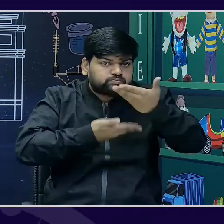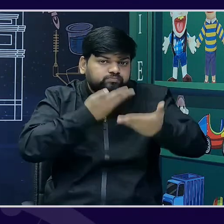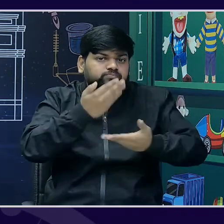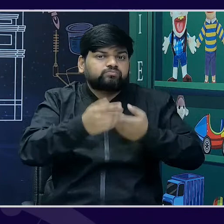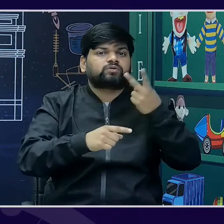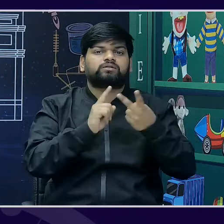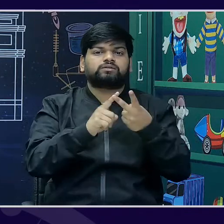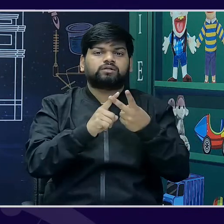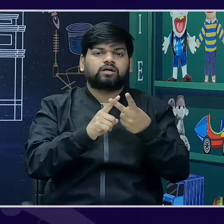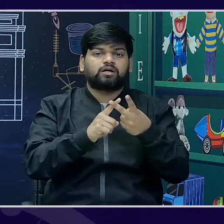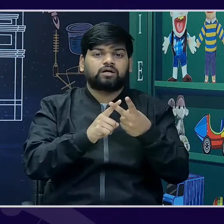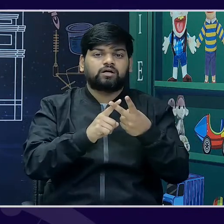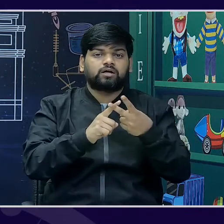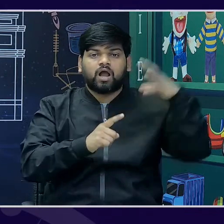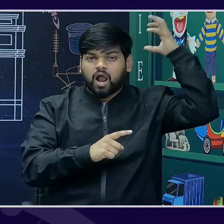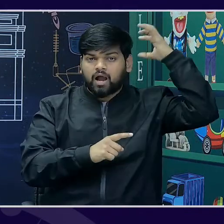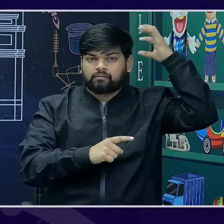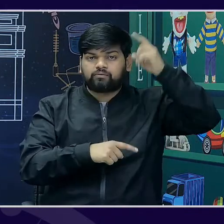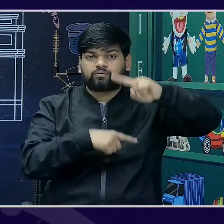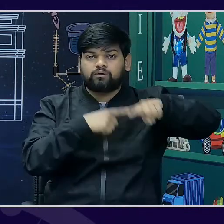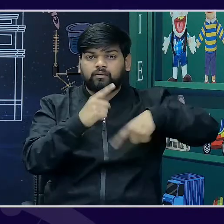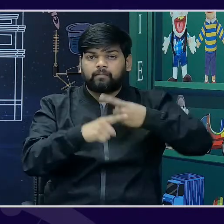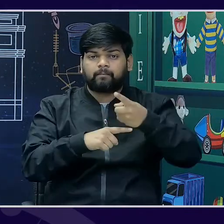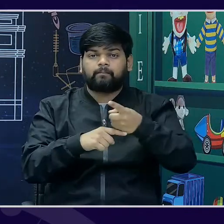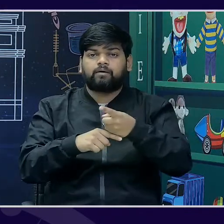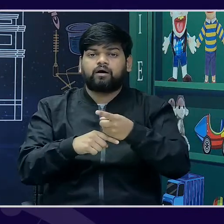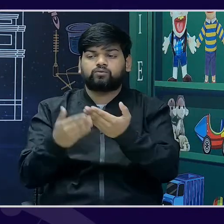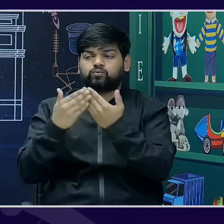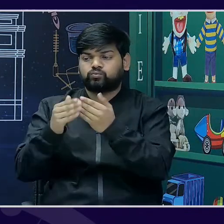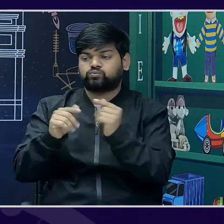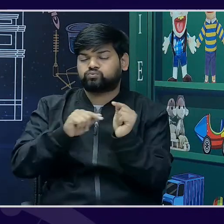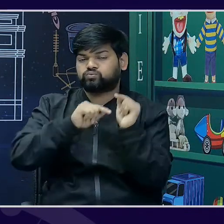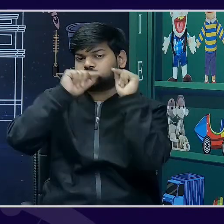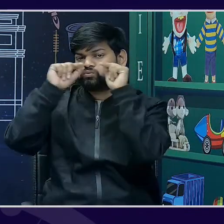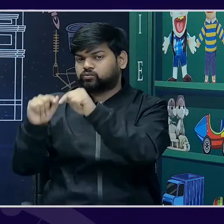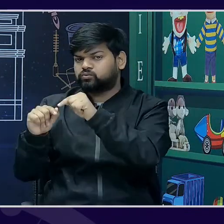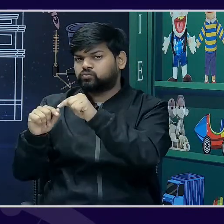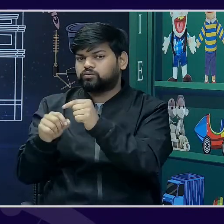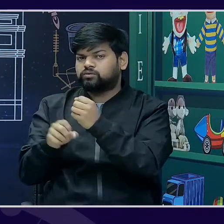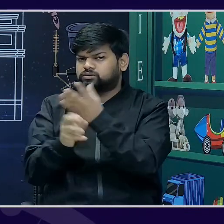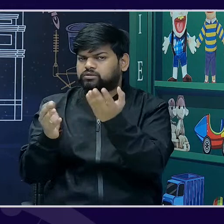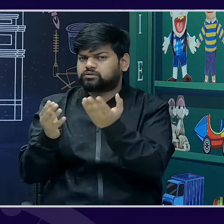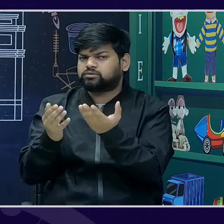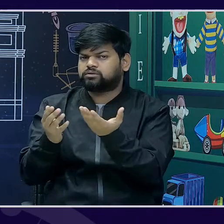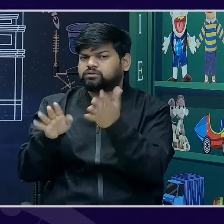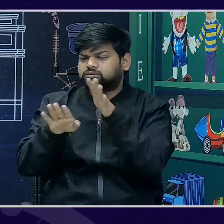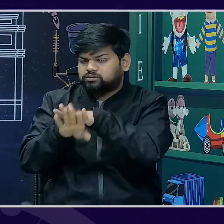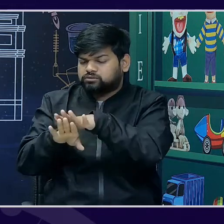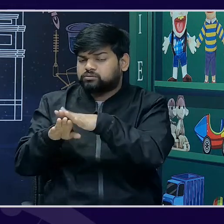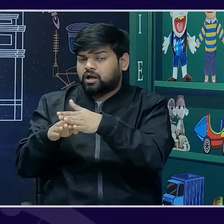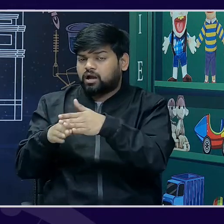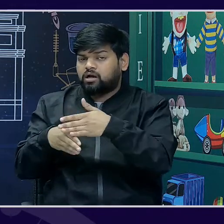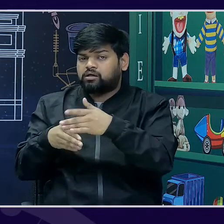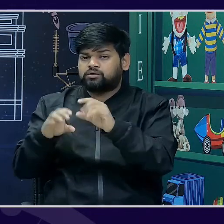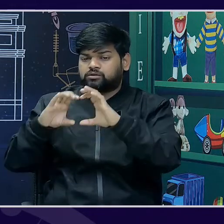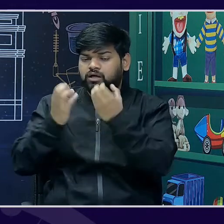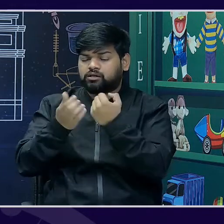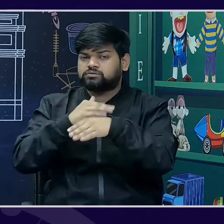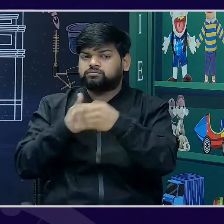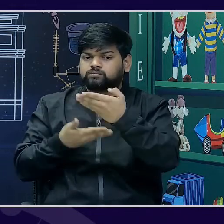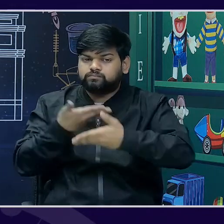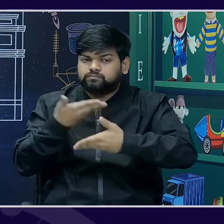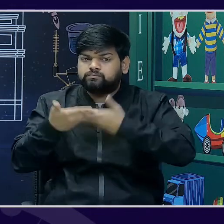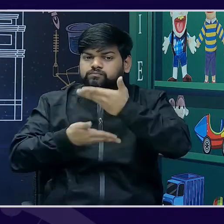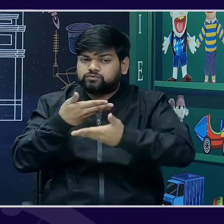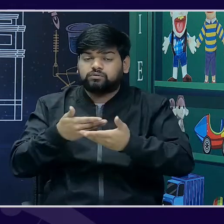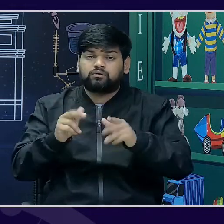to attain any normal school and develop his scholastic achievements along with his speech and language.